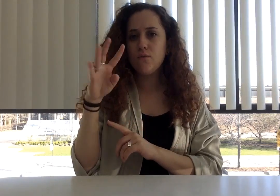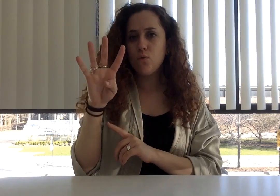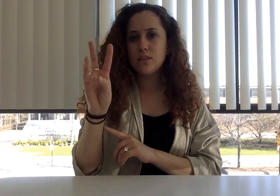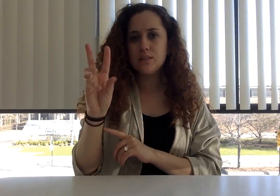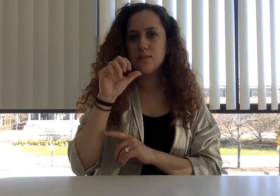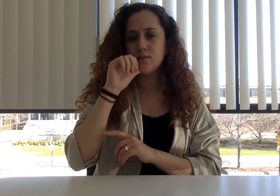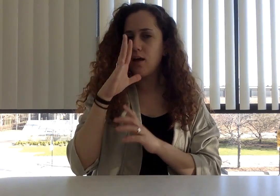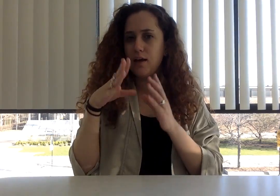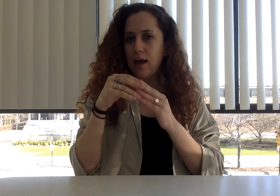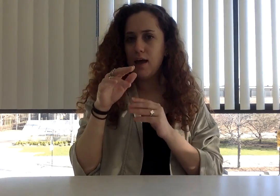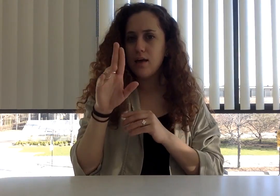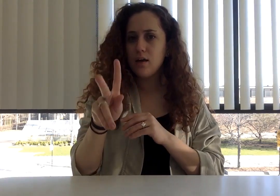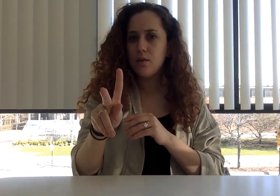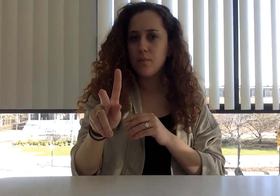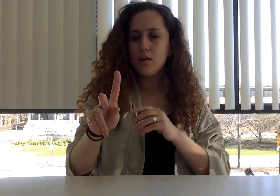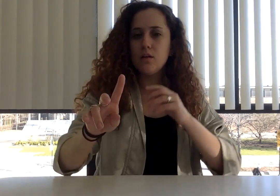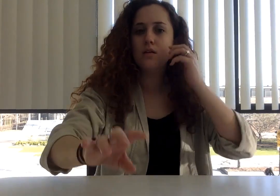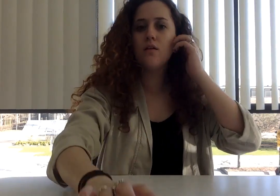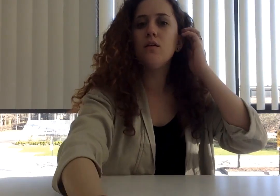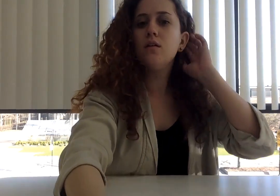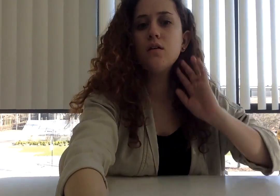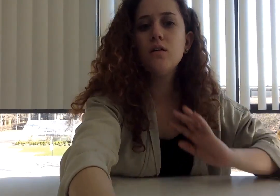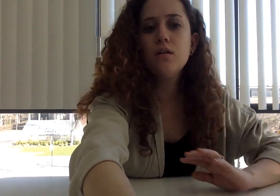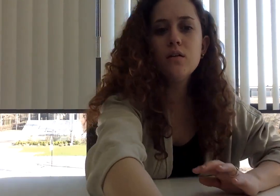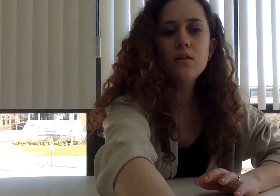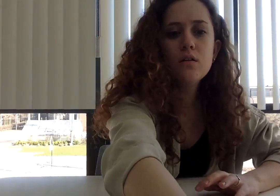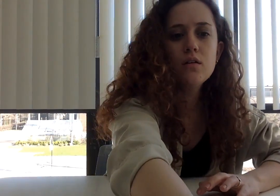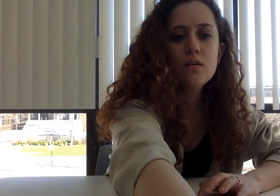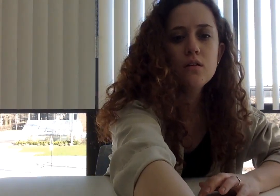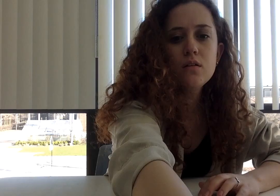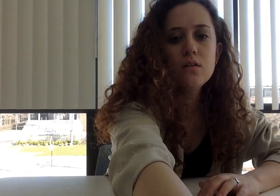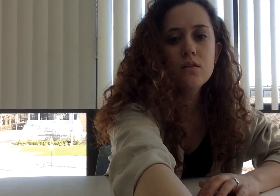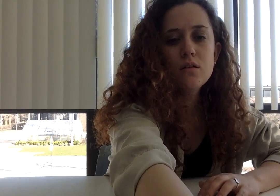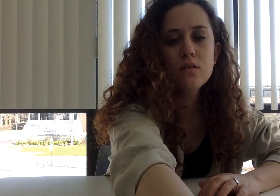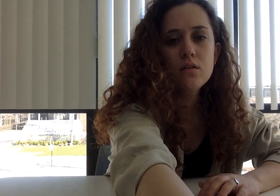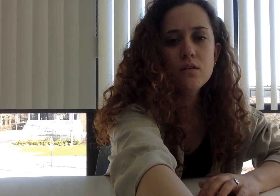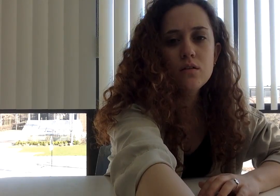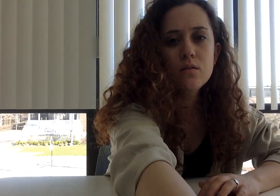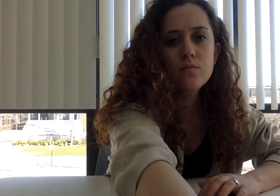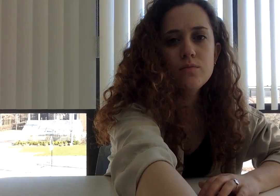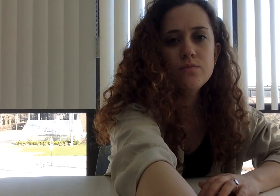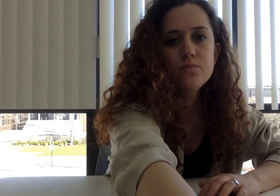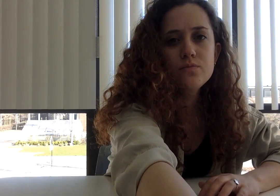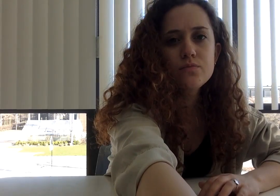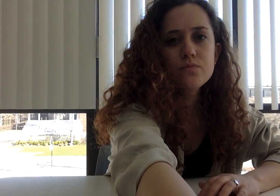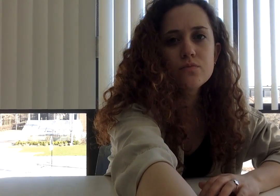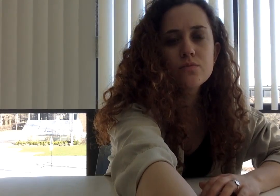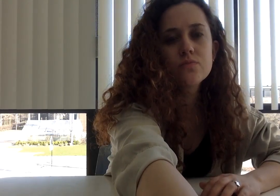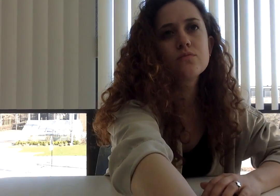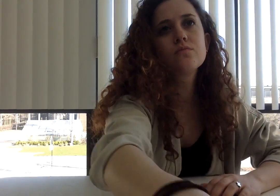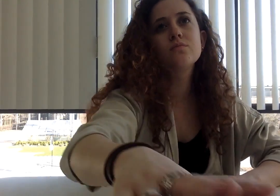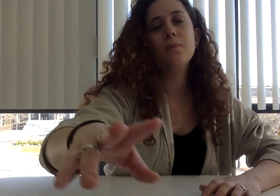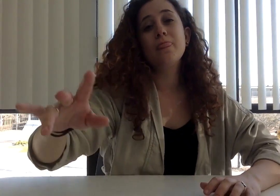the only two numbers that even added up to 64. Aside from, I got a lot of crazy decimals from you guys on this